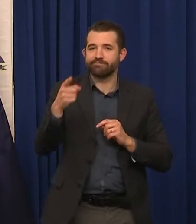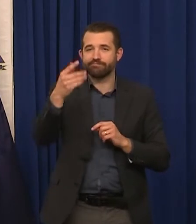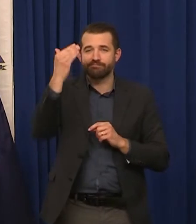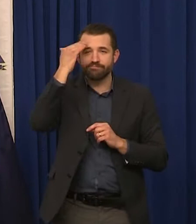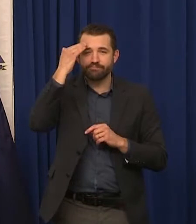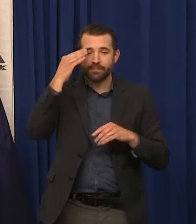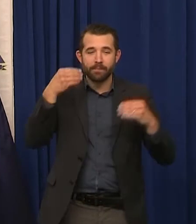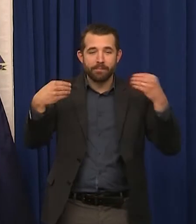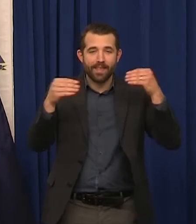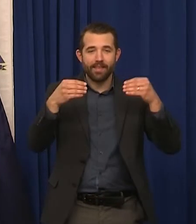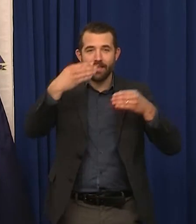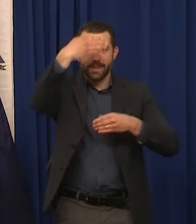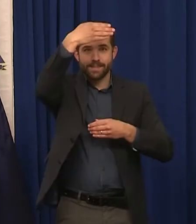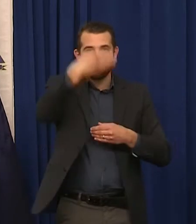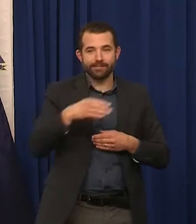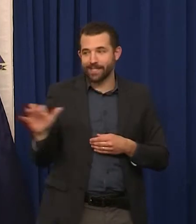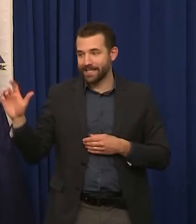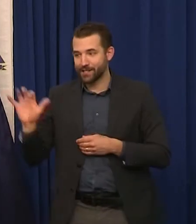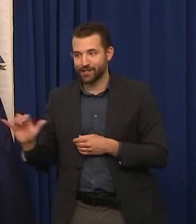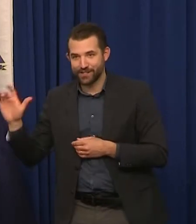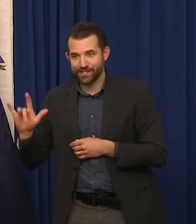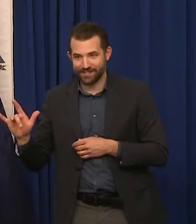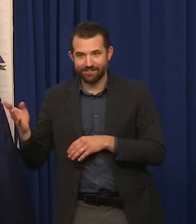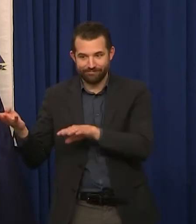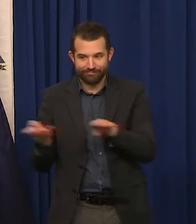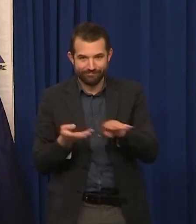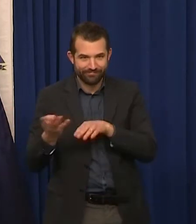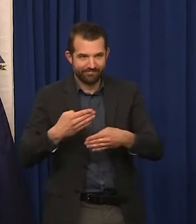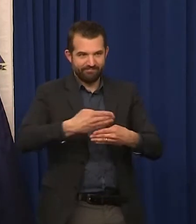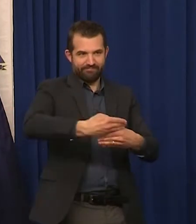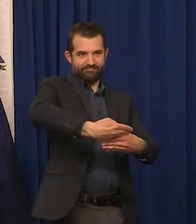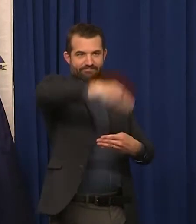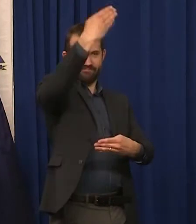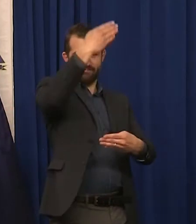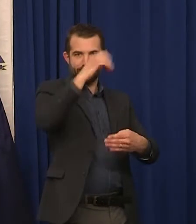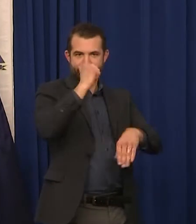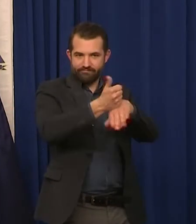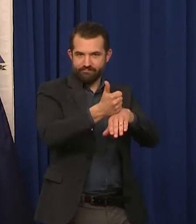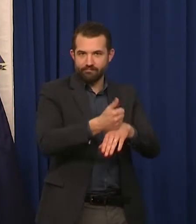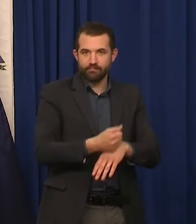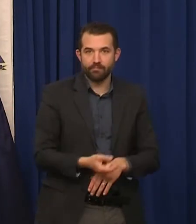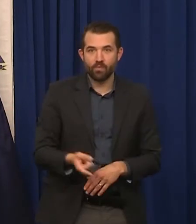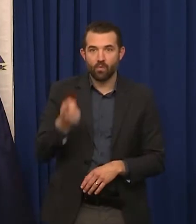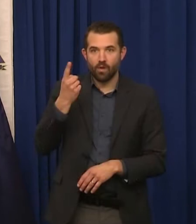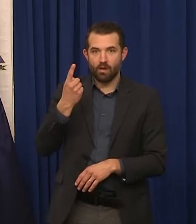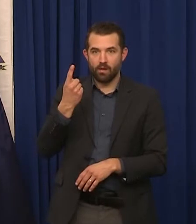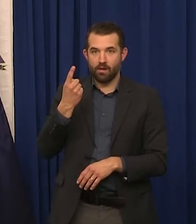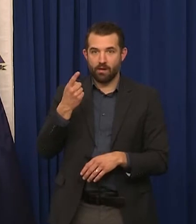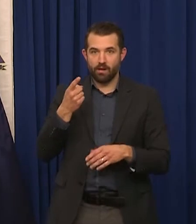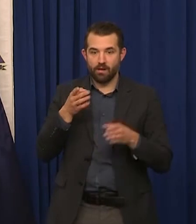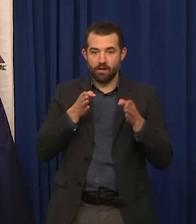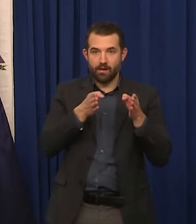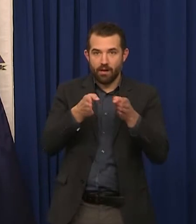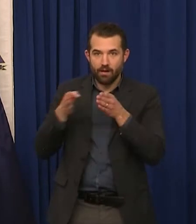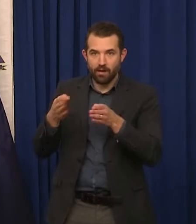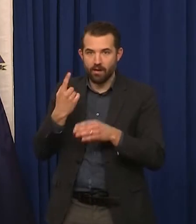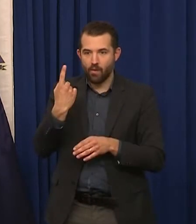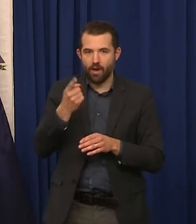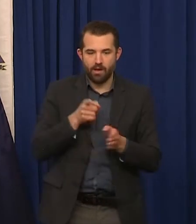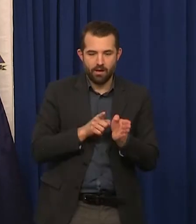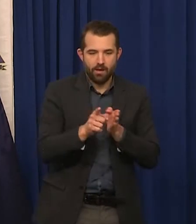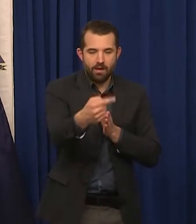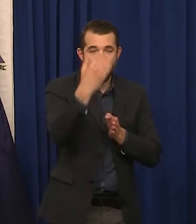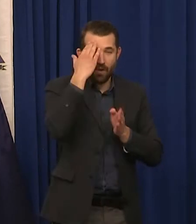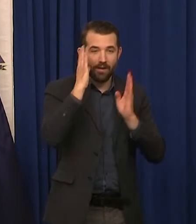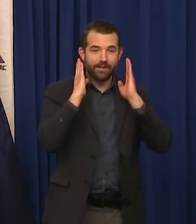of the grocery stores have now instituted what amounts to one-way aisles to reduce the amount of interaction and reduce